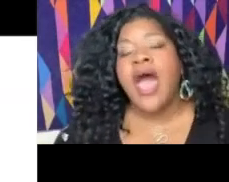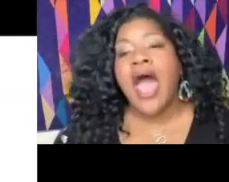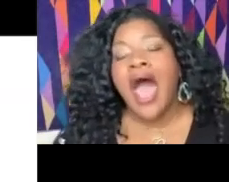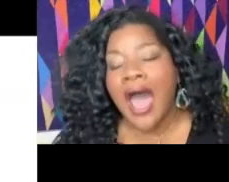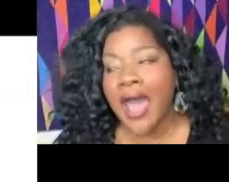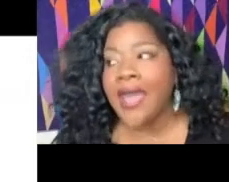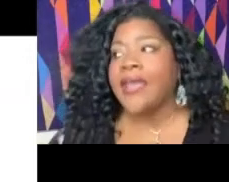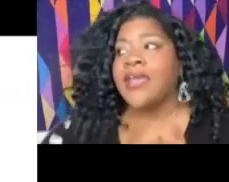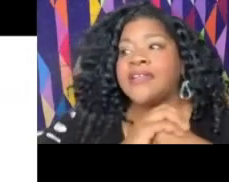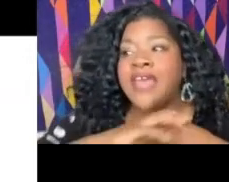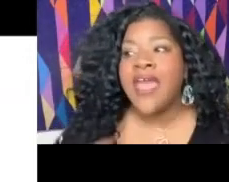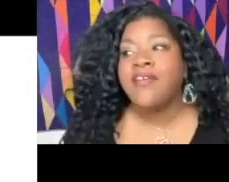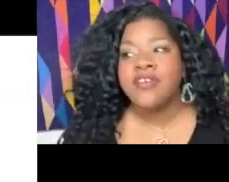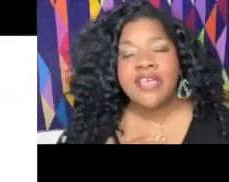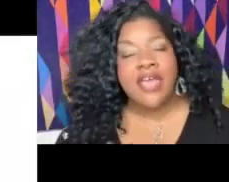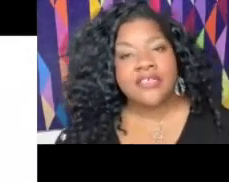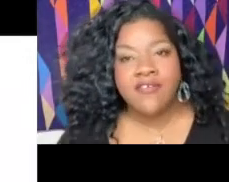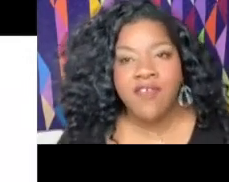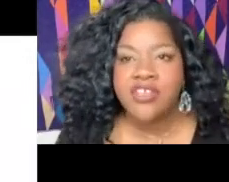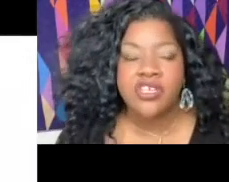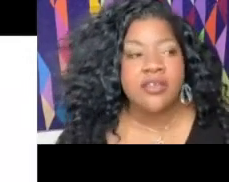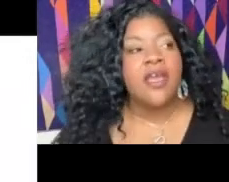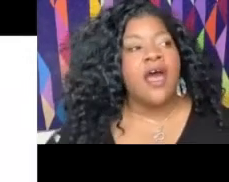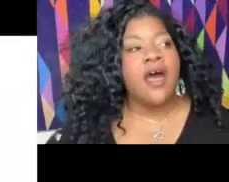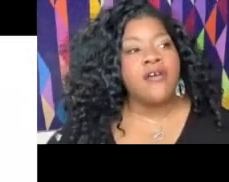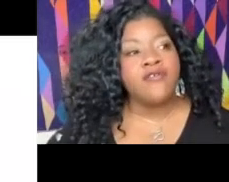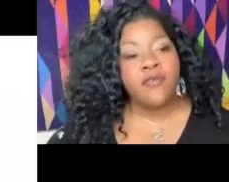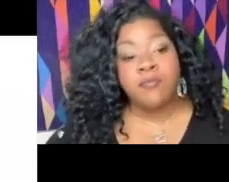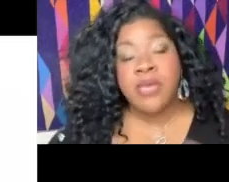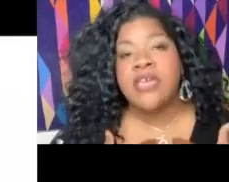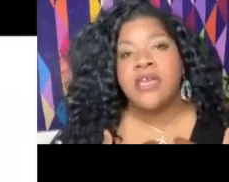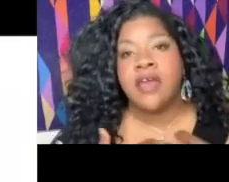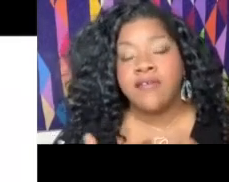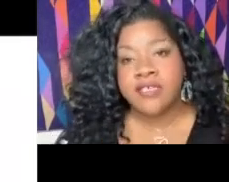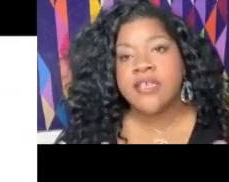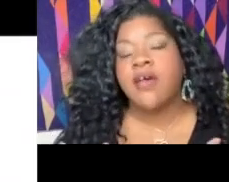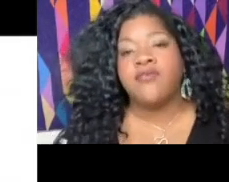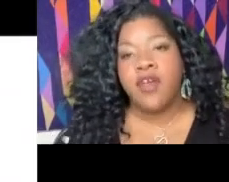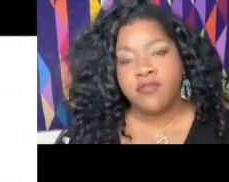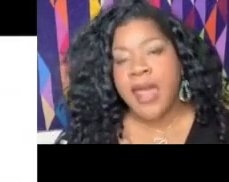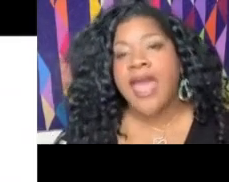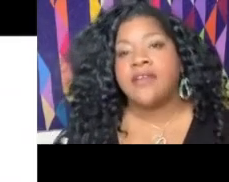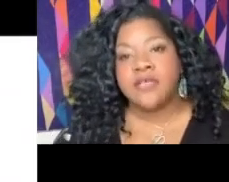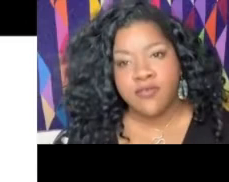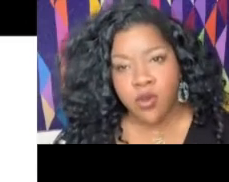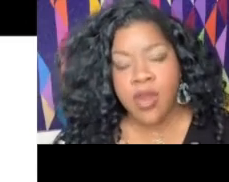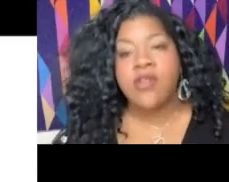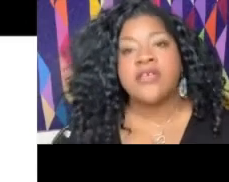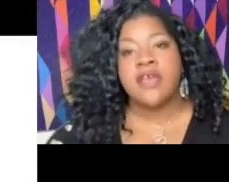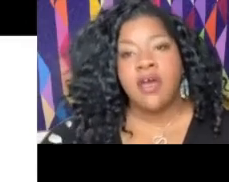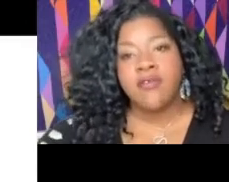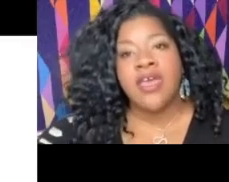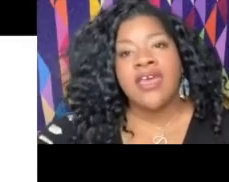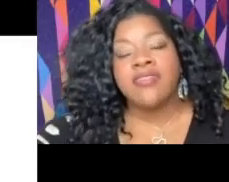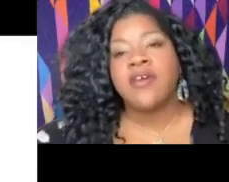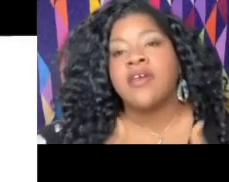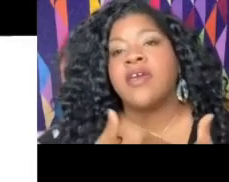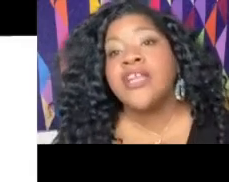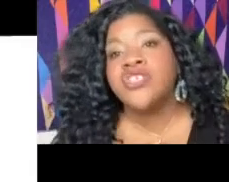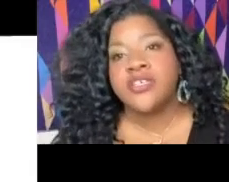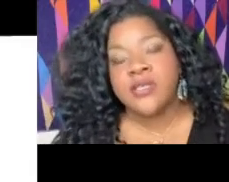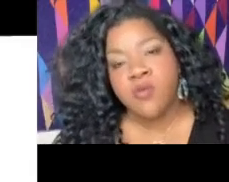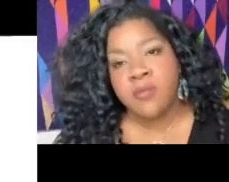So I take this excavation of being, of self, of Blackness, of queerness, of